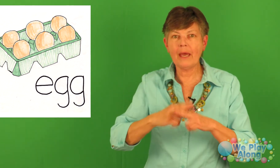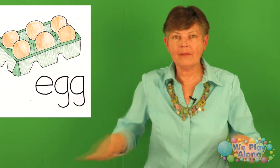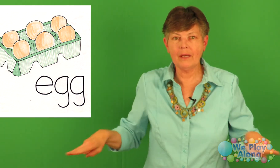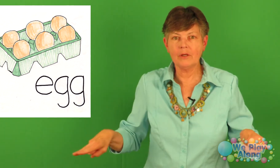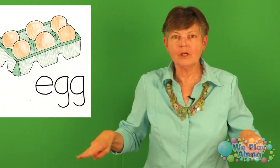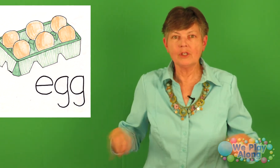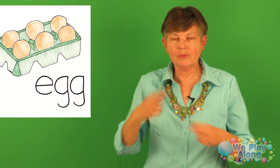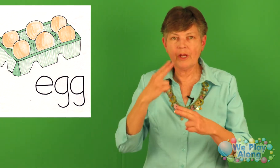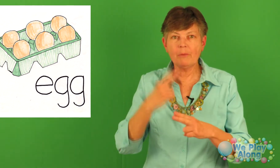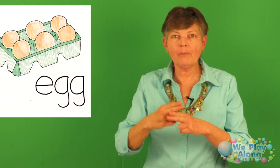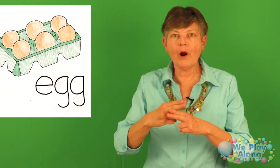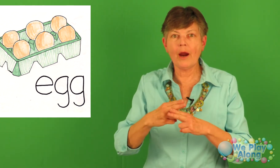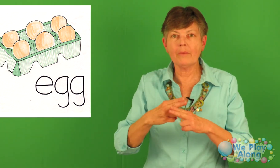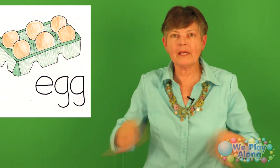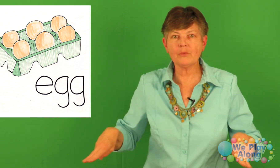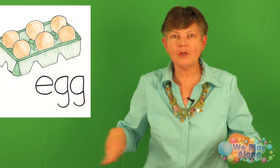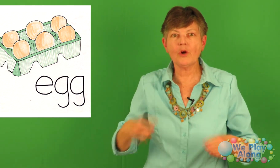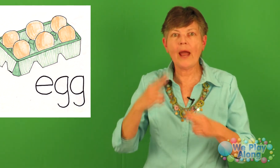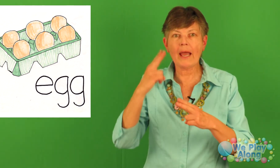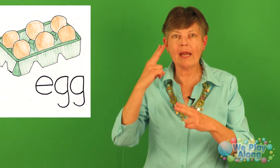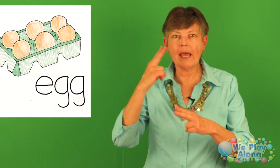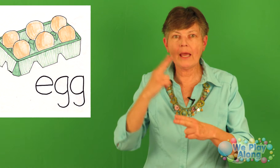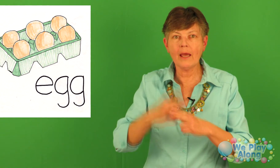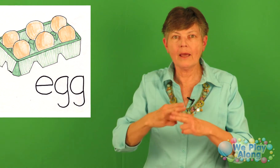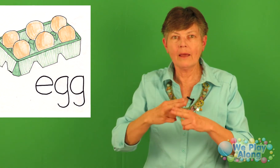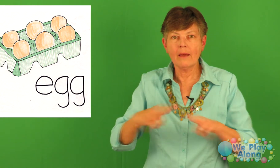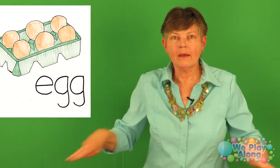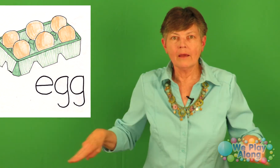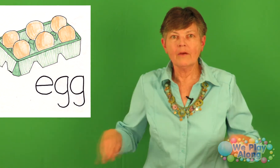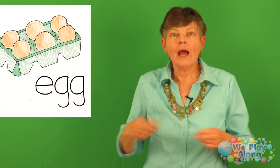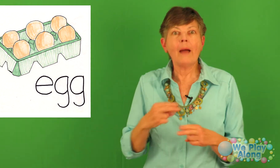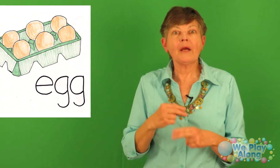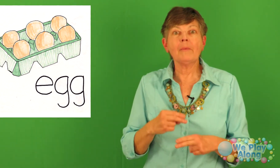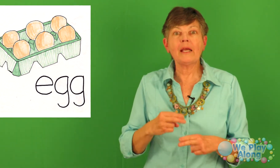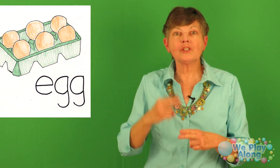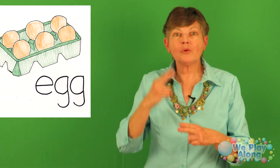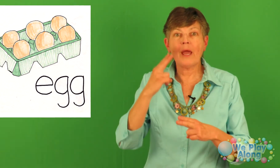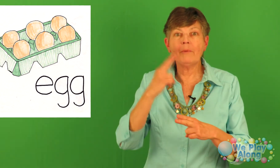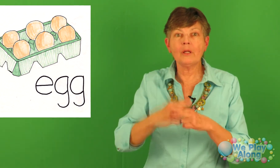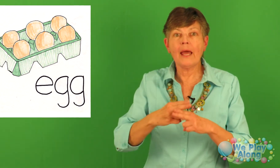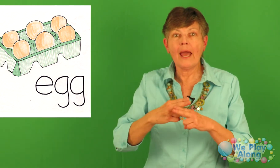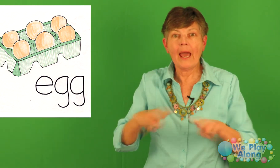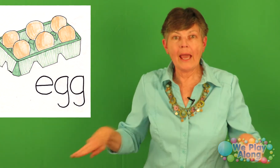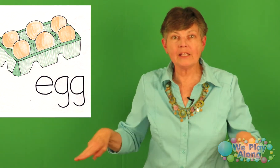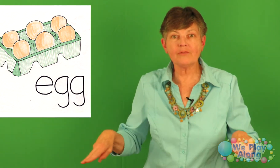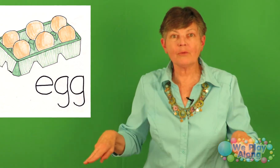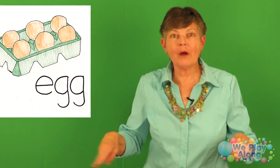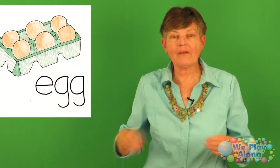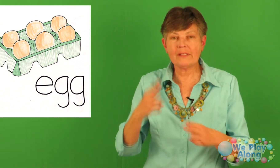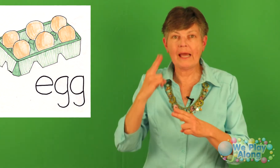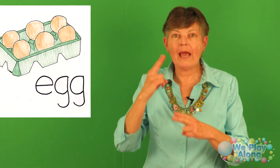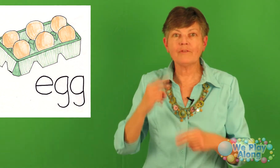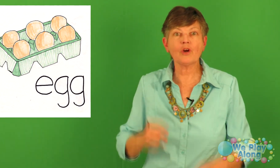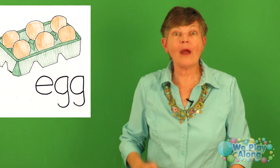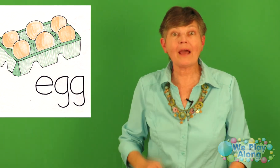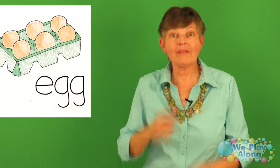and then split them apart, because when you crack an egg, I'm going to make scrambled eggs for breakfast. I have to crack